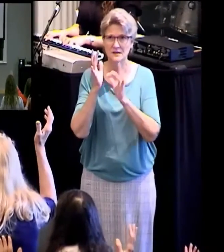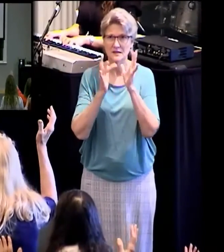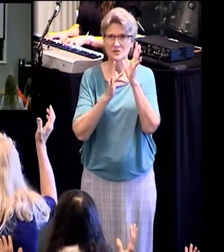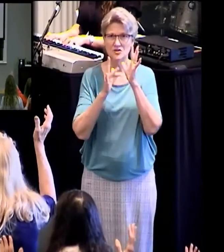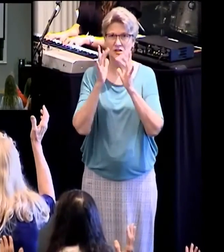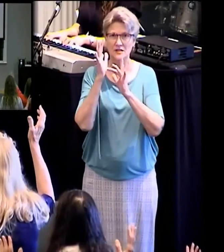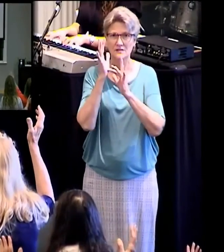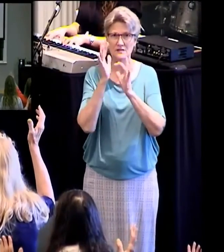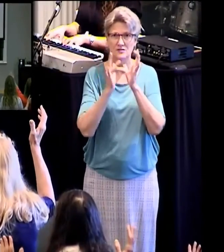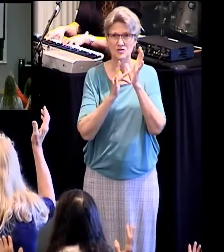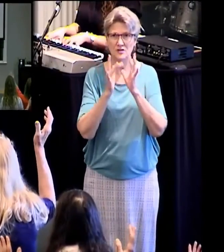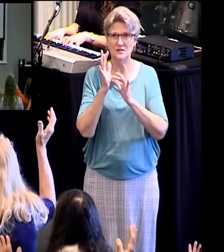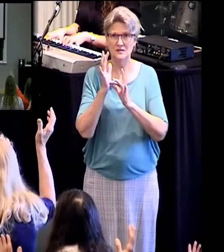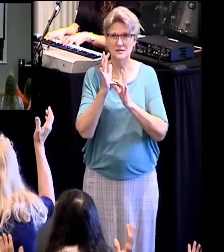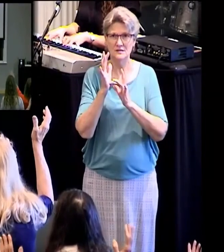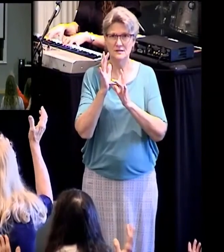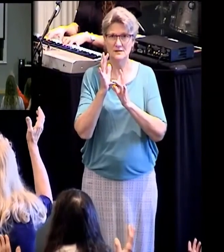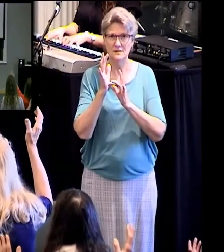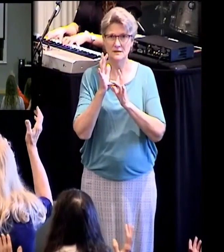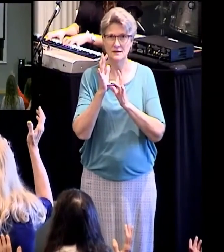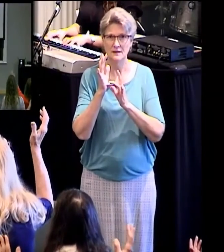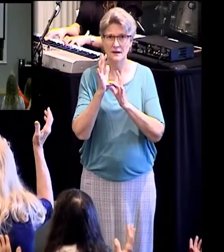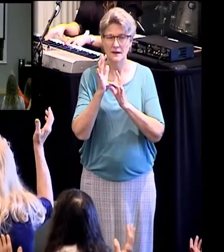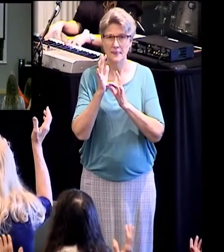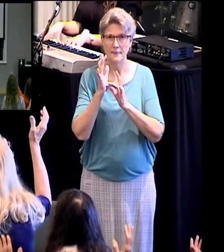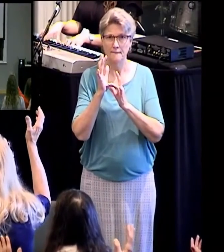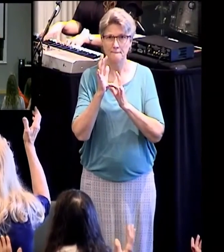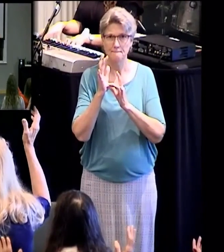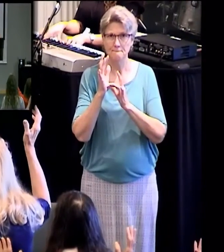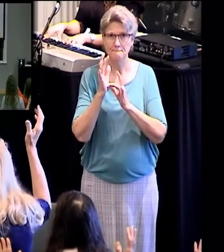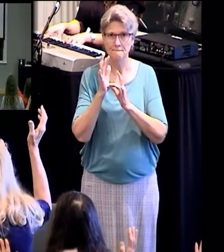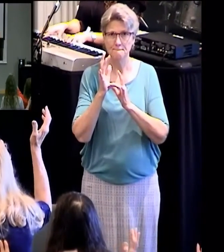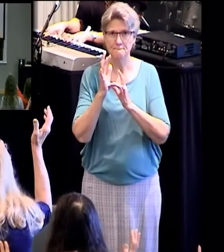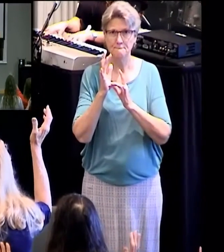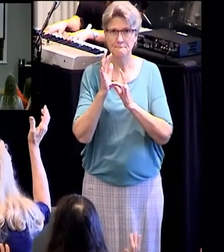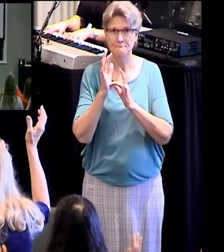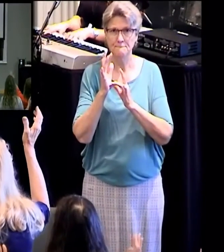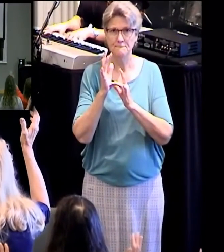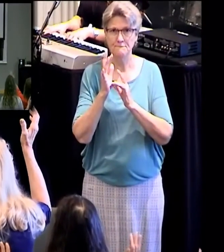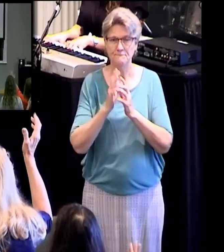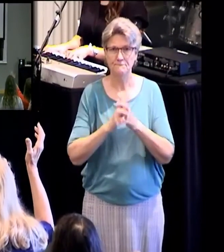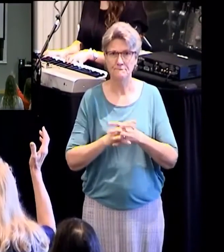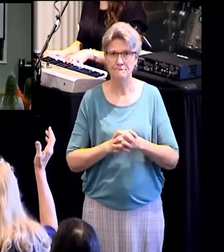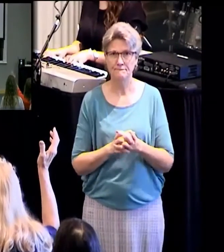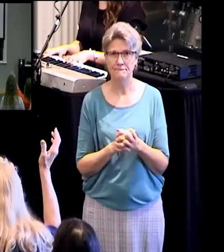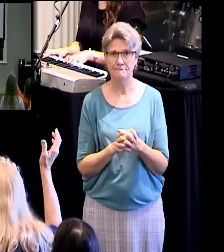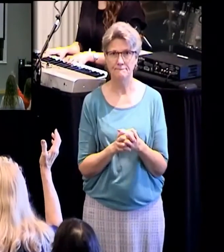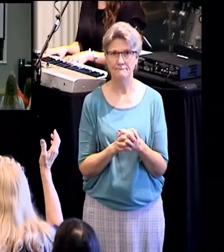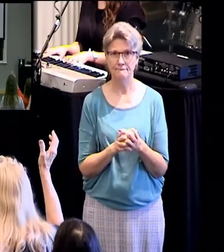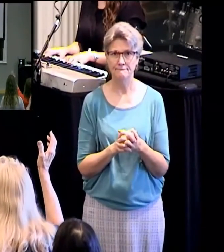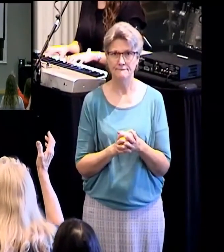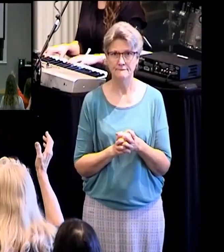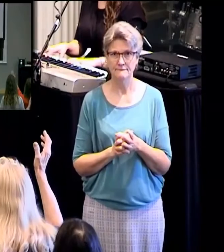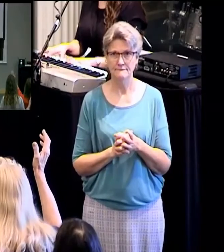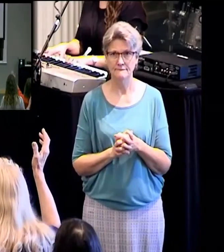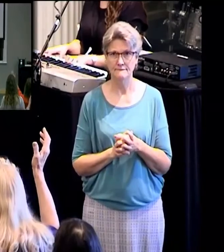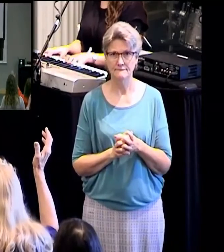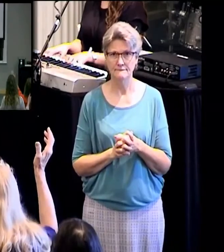Jesus. Jesus. Jesus. Jesus. It's all in your name.